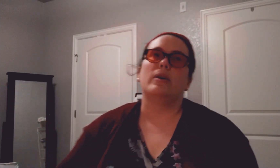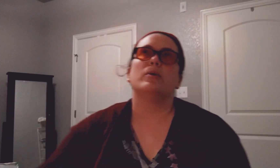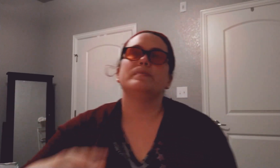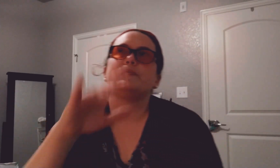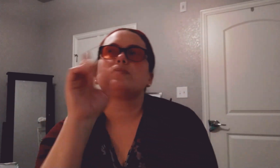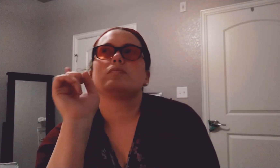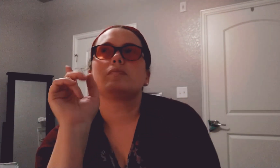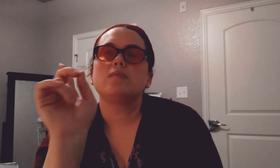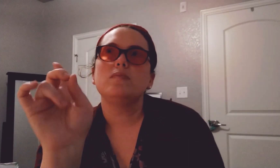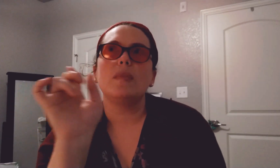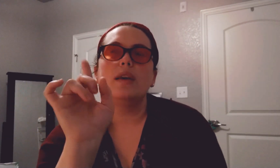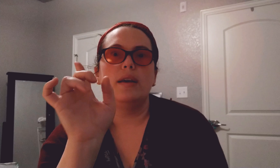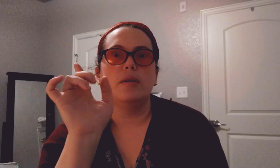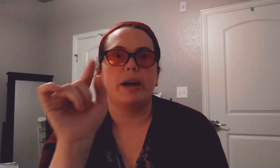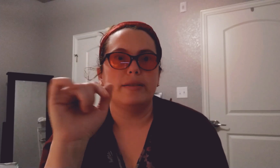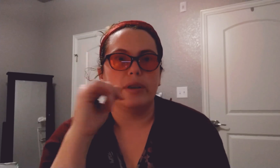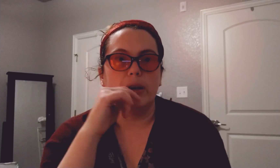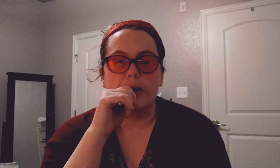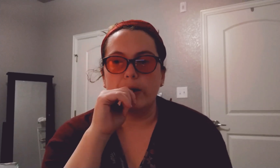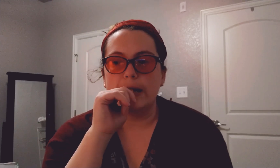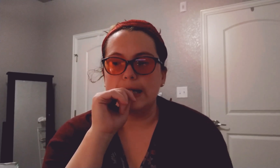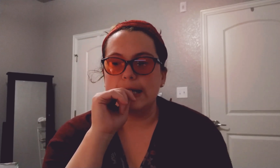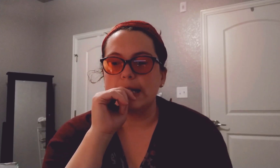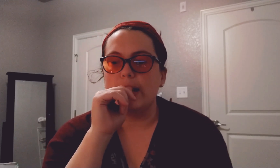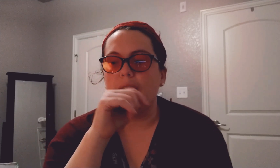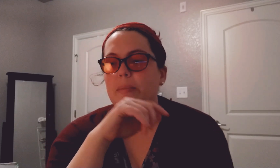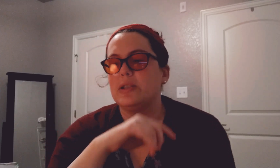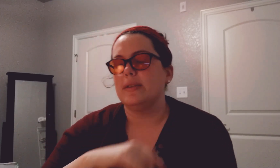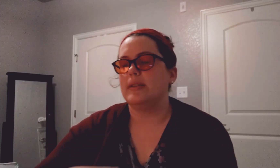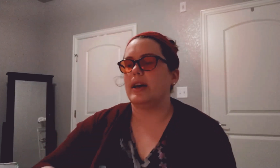So in the past video, I think I mentioned that